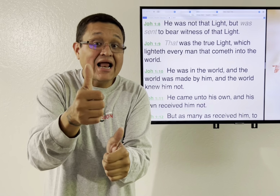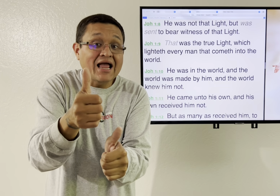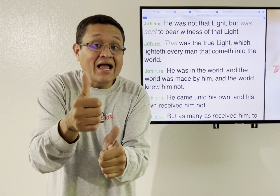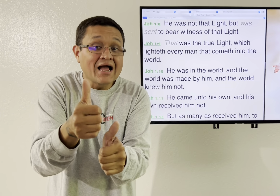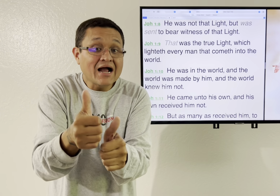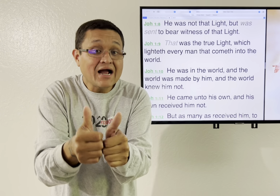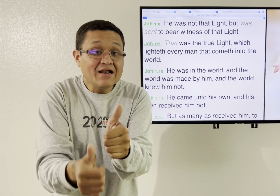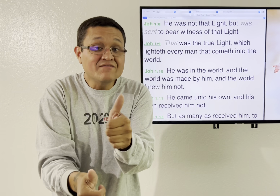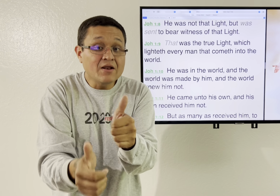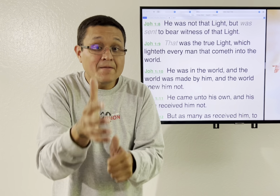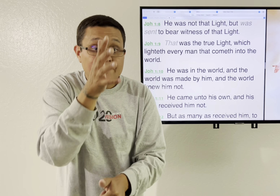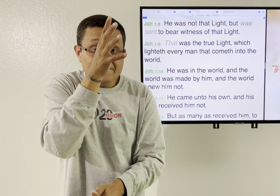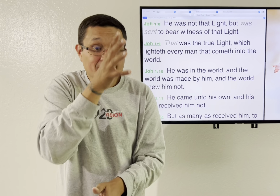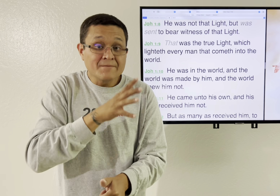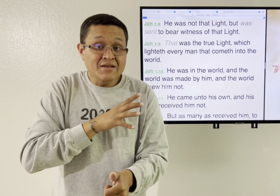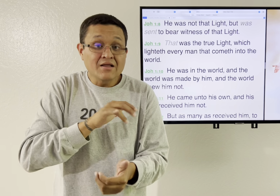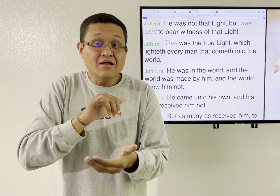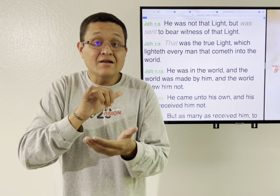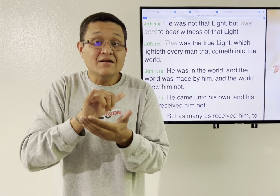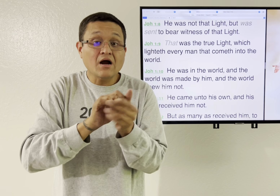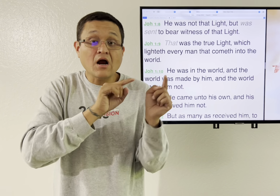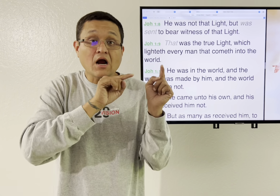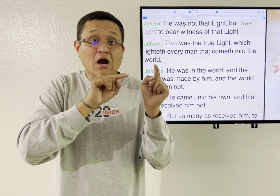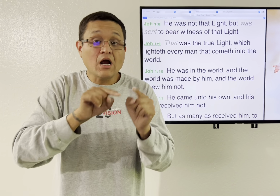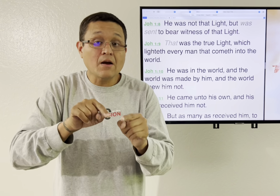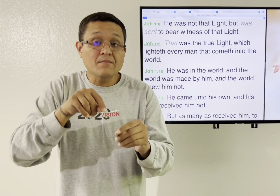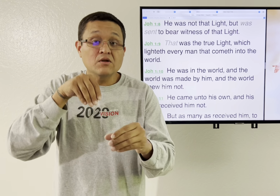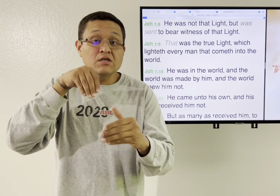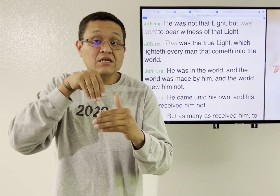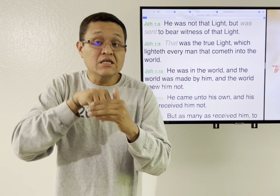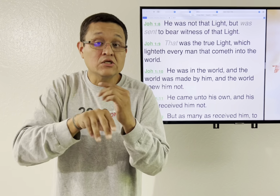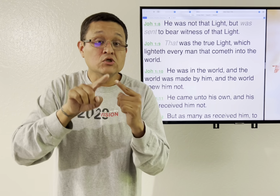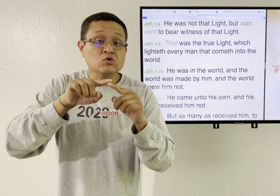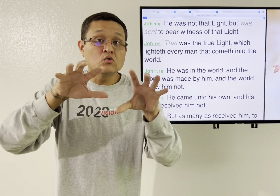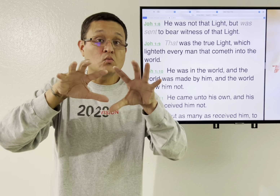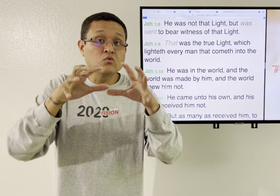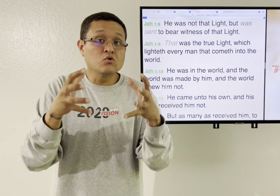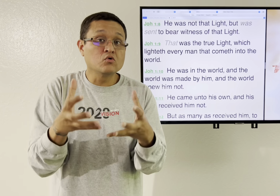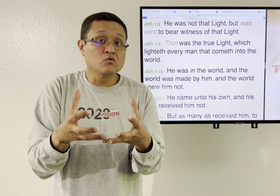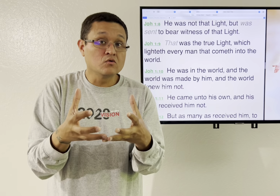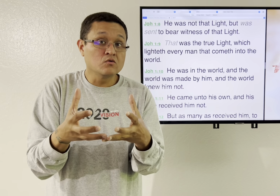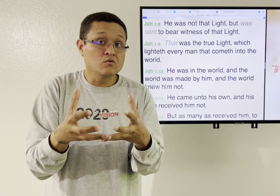Which lighteth every man that cometh into the world.